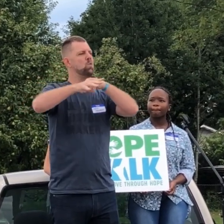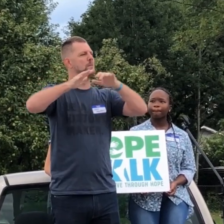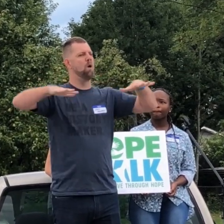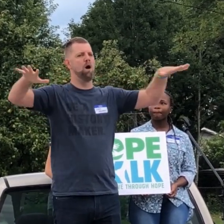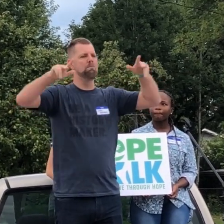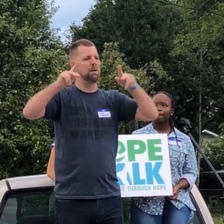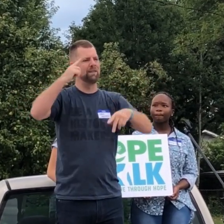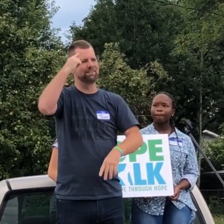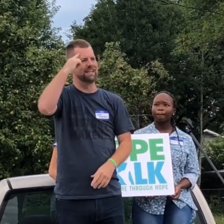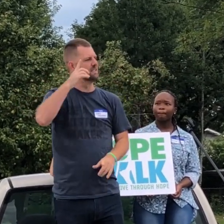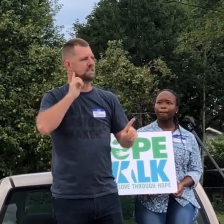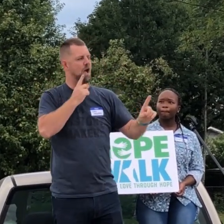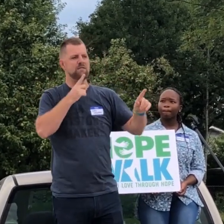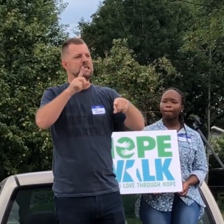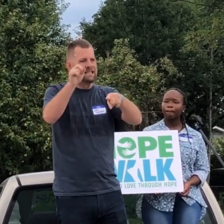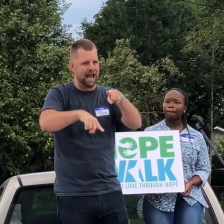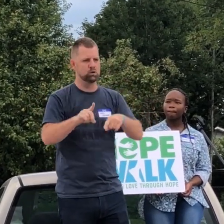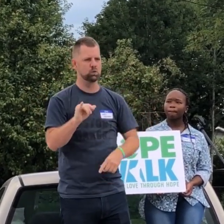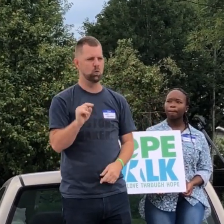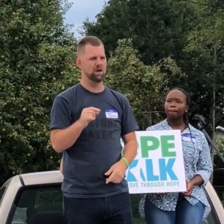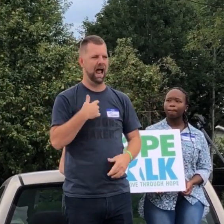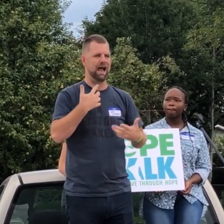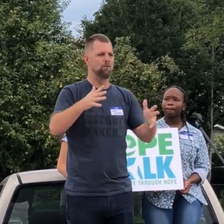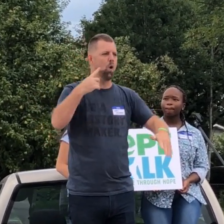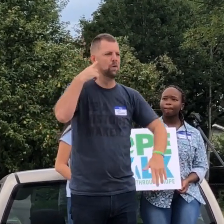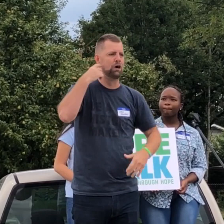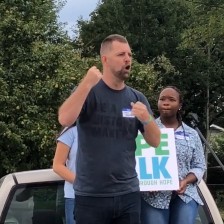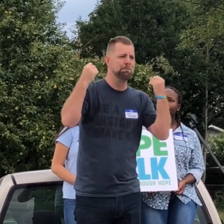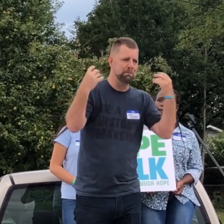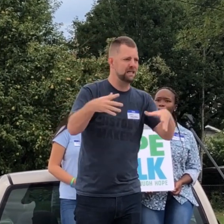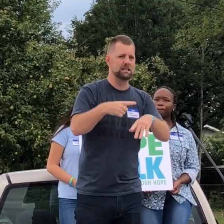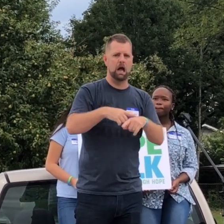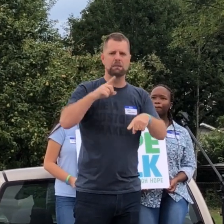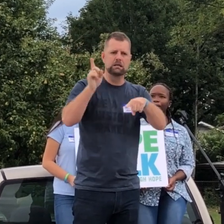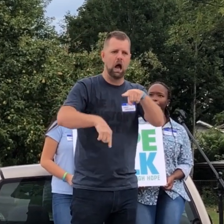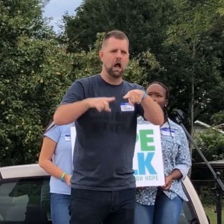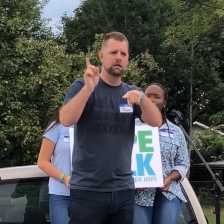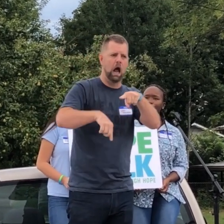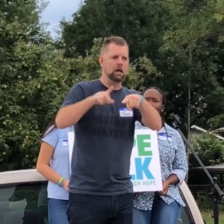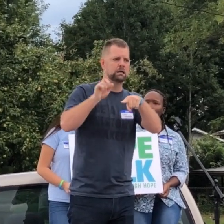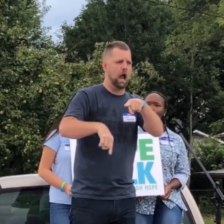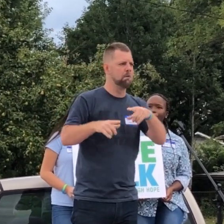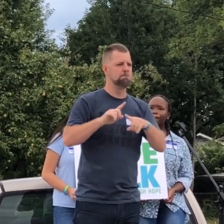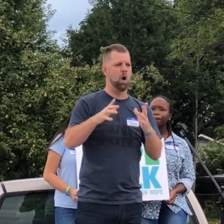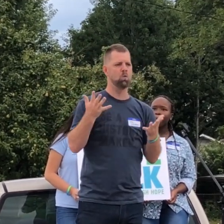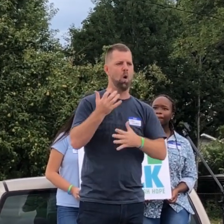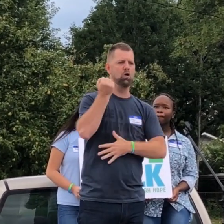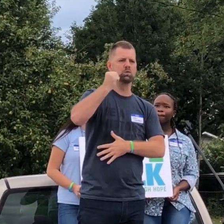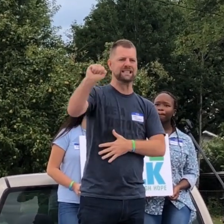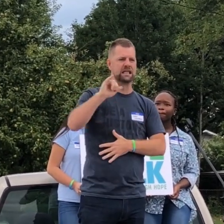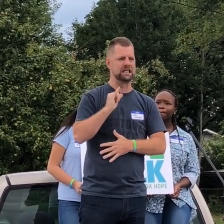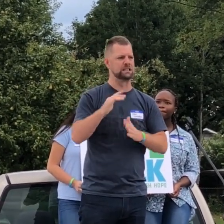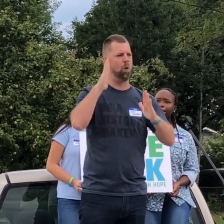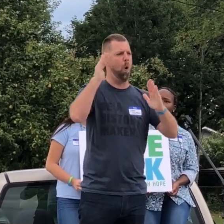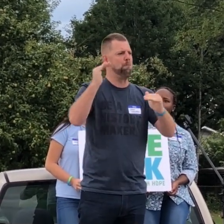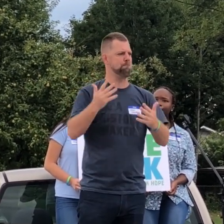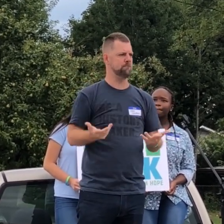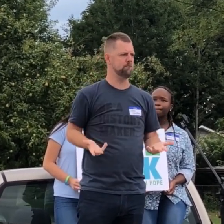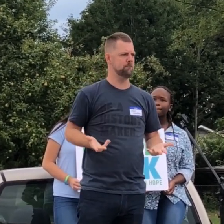up to influence our thinking that deaf people can't do something. And I hear this so many times: you can't do this, you can't do